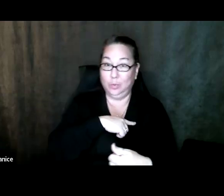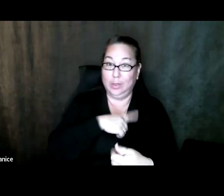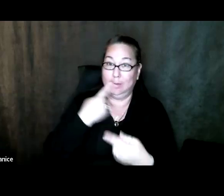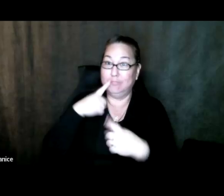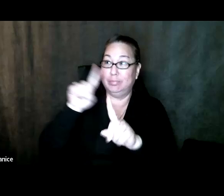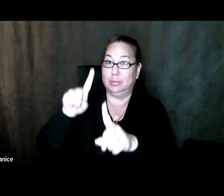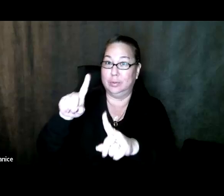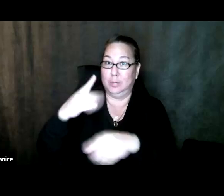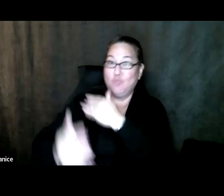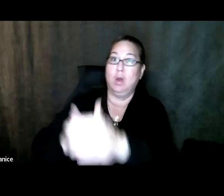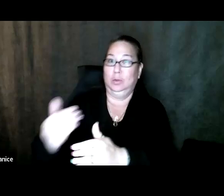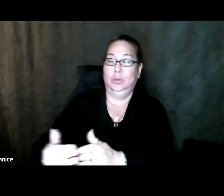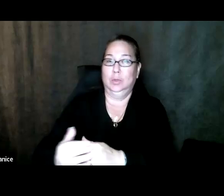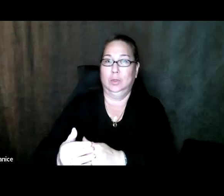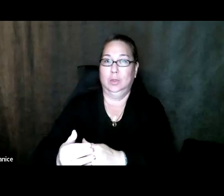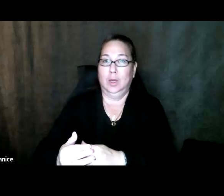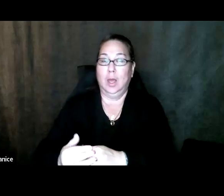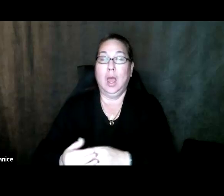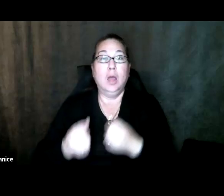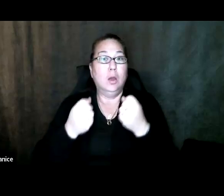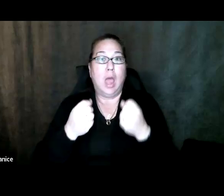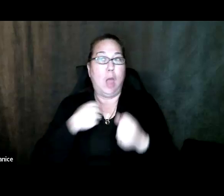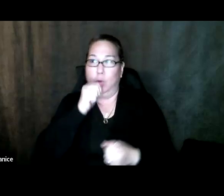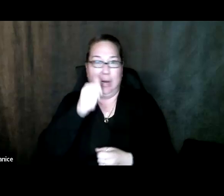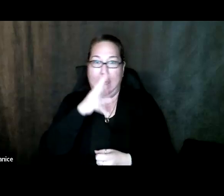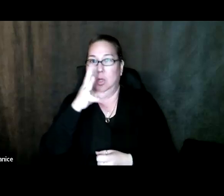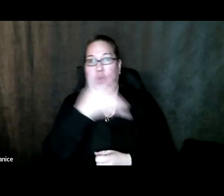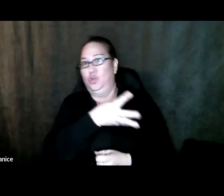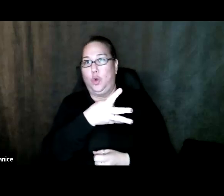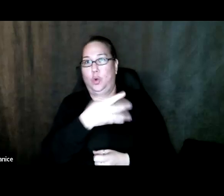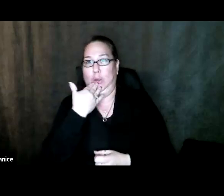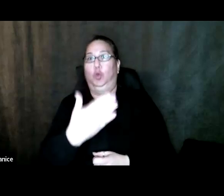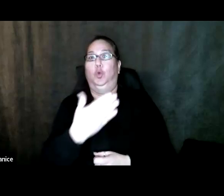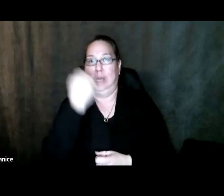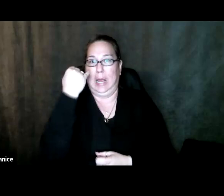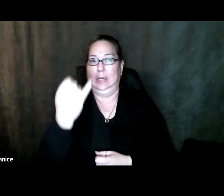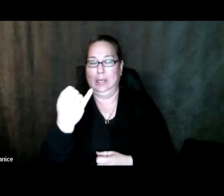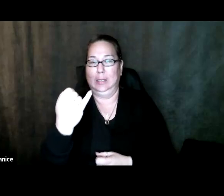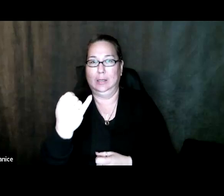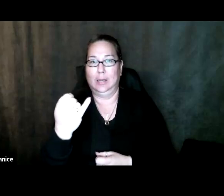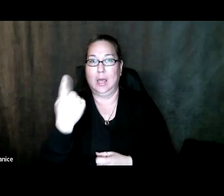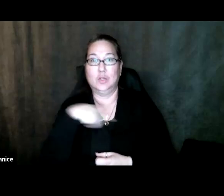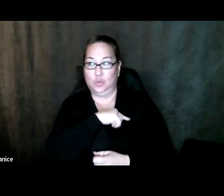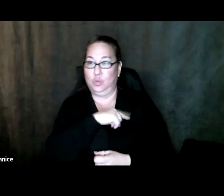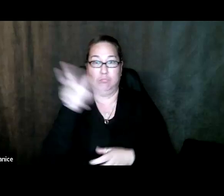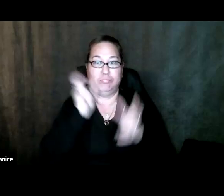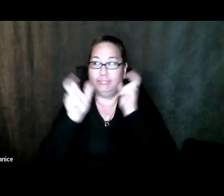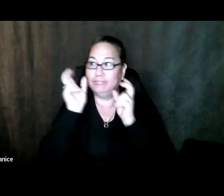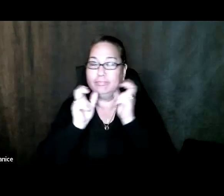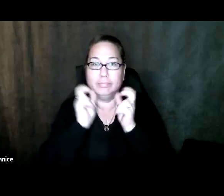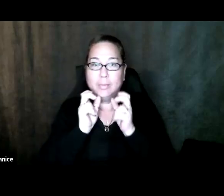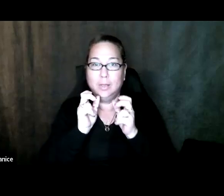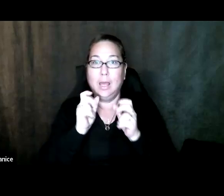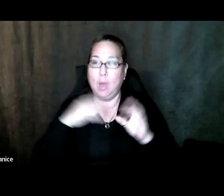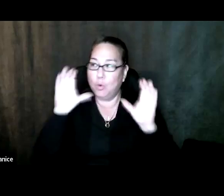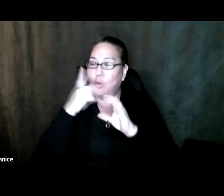out there. There's lots of good ideas out there. We're doing some of them and there are more. And I'm